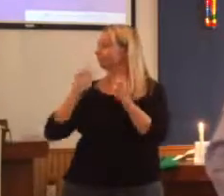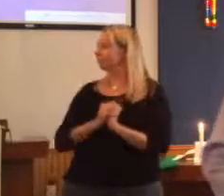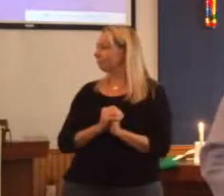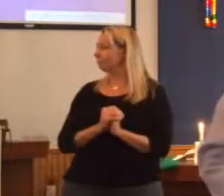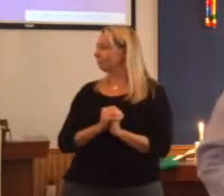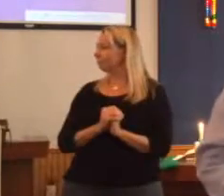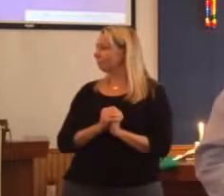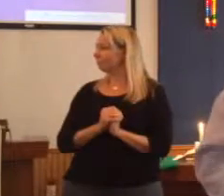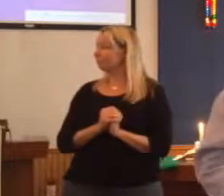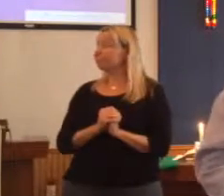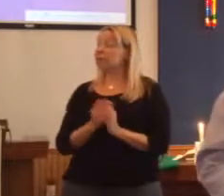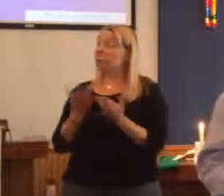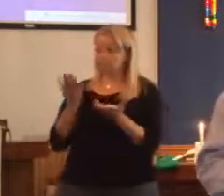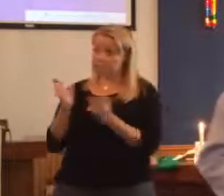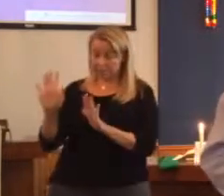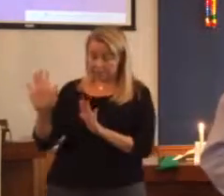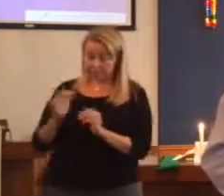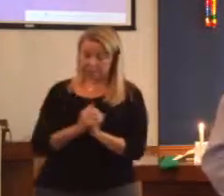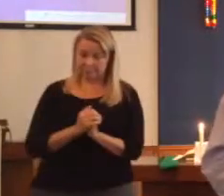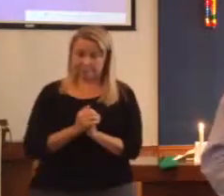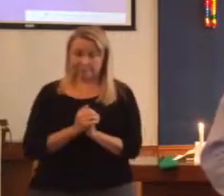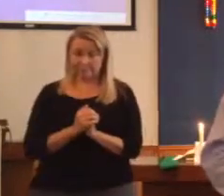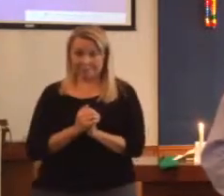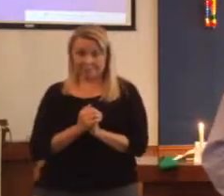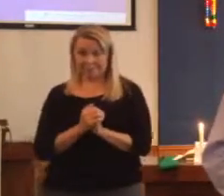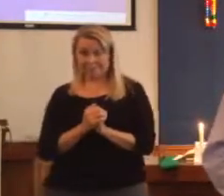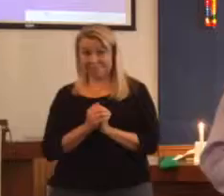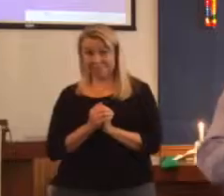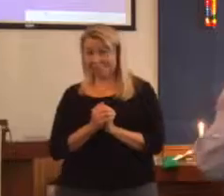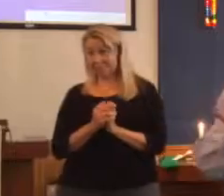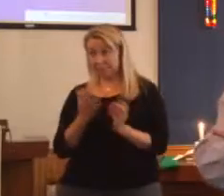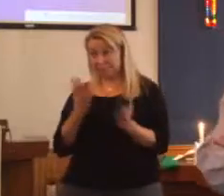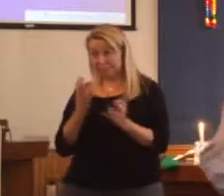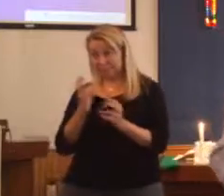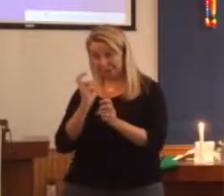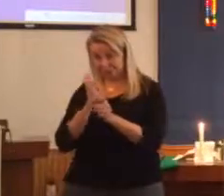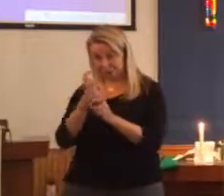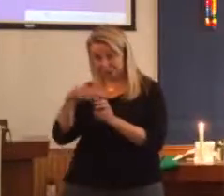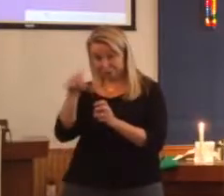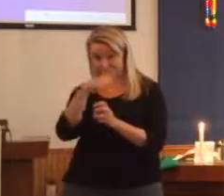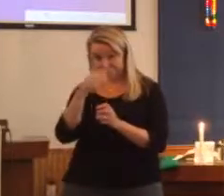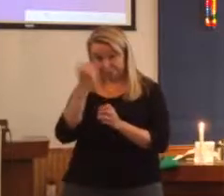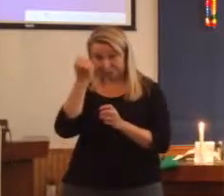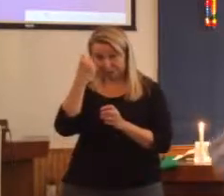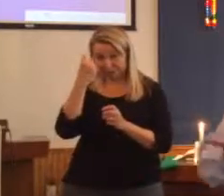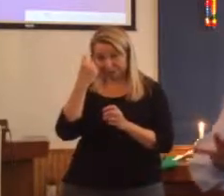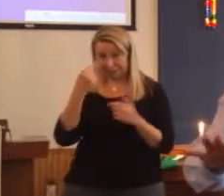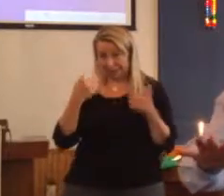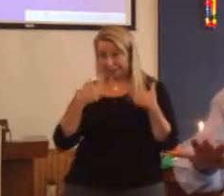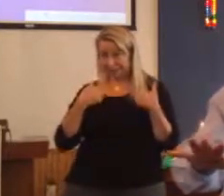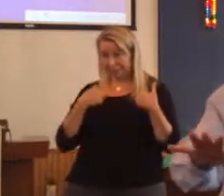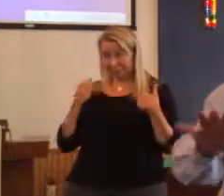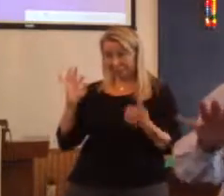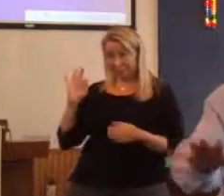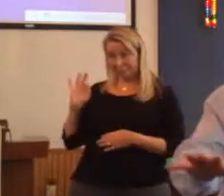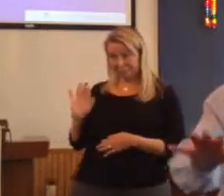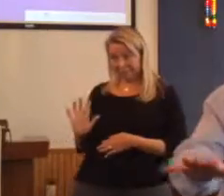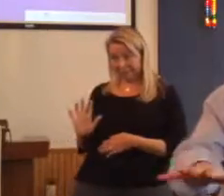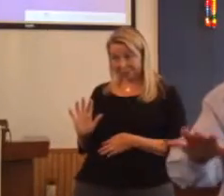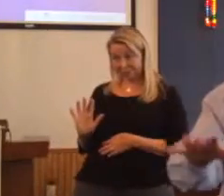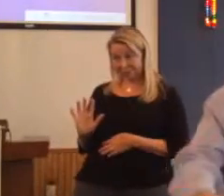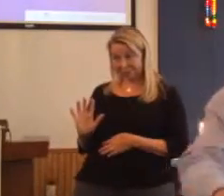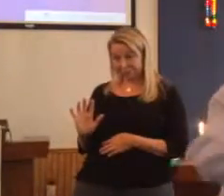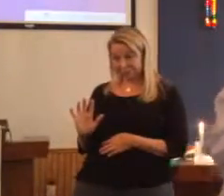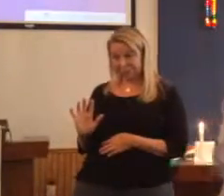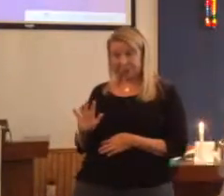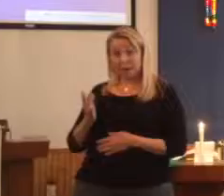Maybe it means, this is probably going to be difficult for you to understand coming from a pastor, maybe it